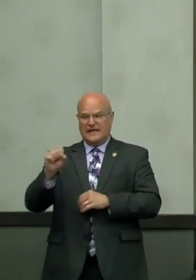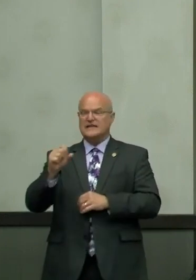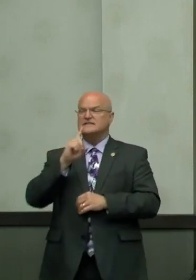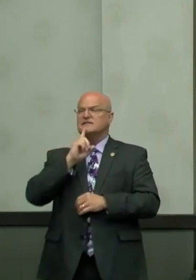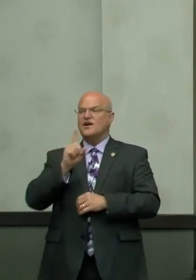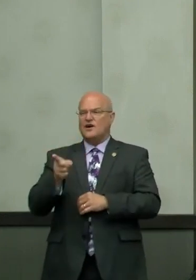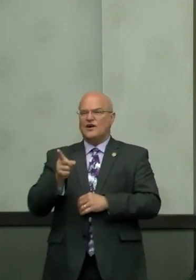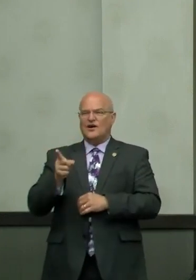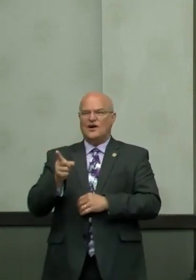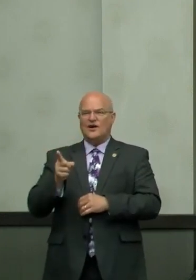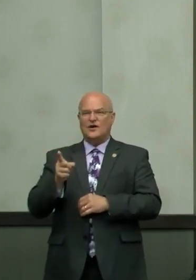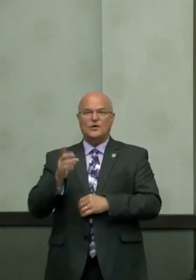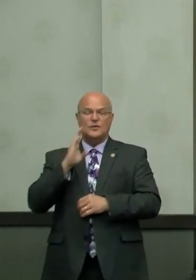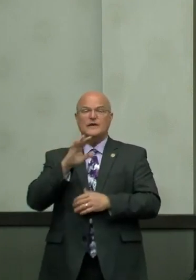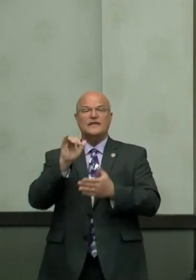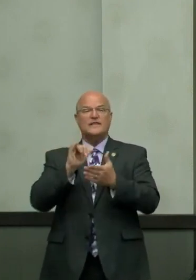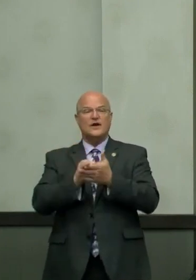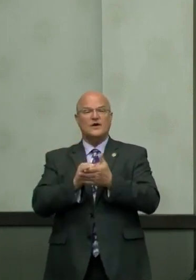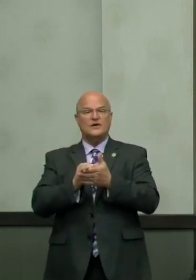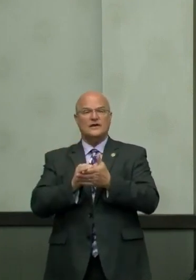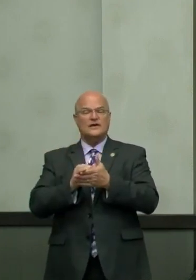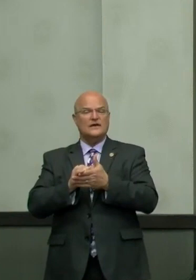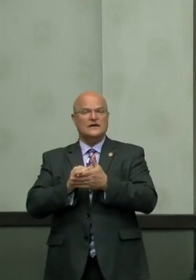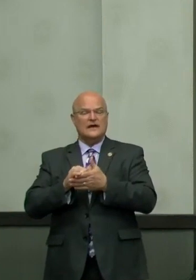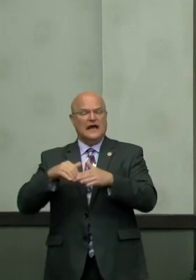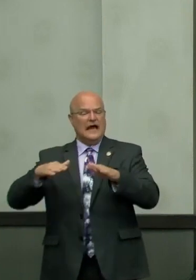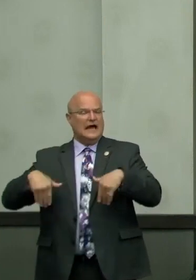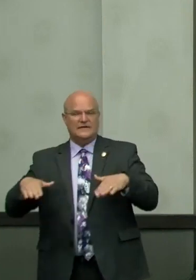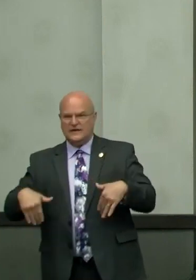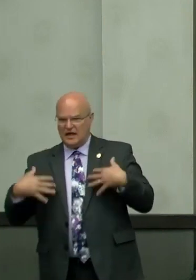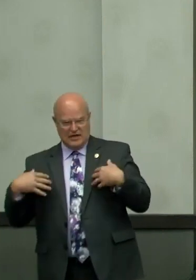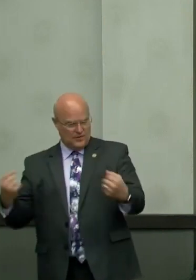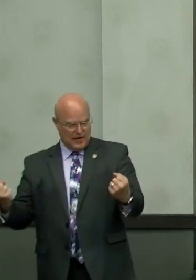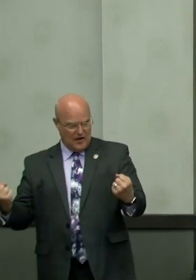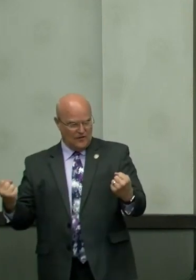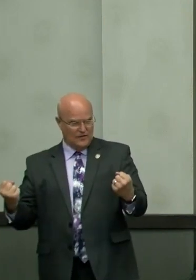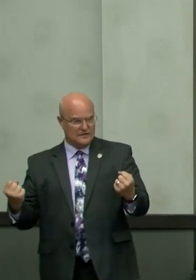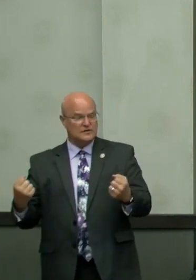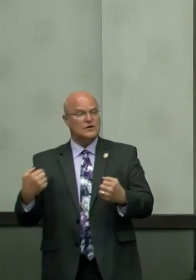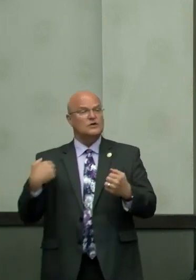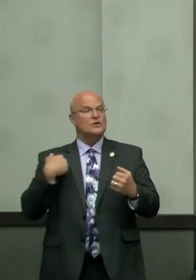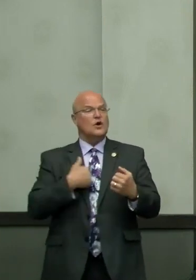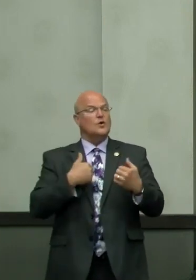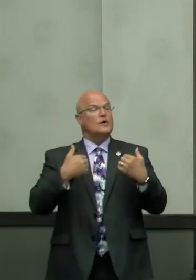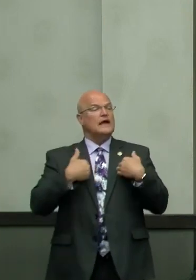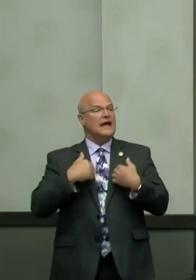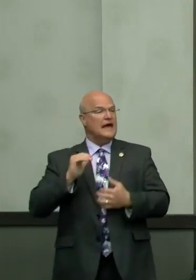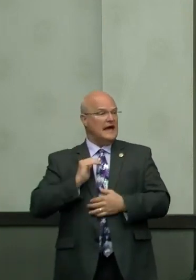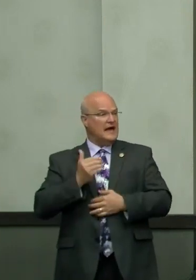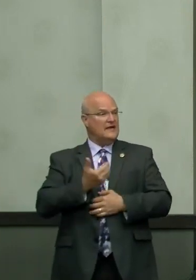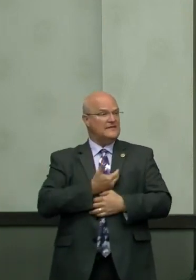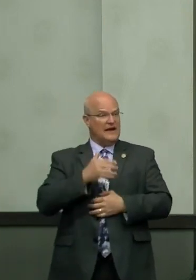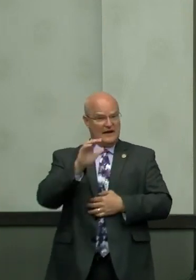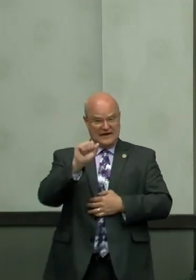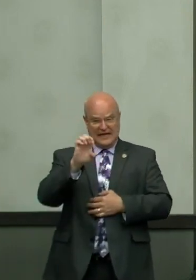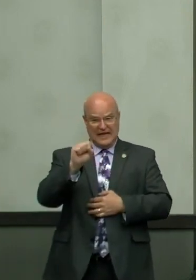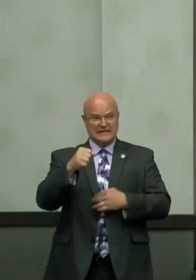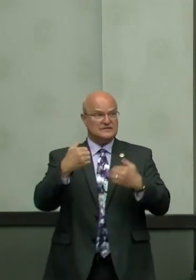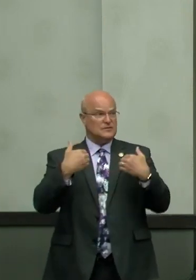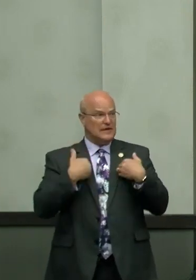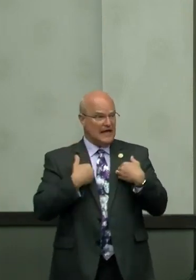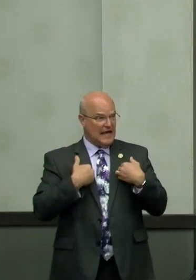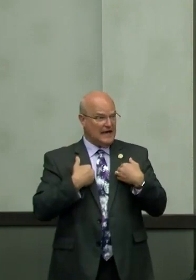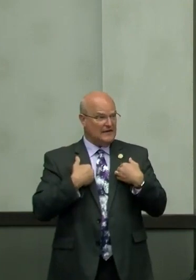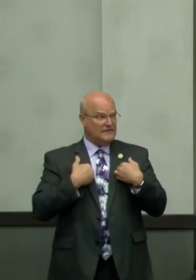are would be those that have not recovered yet. And so we have our cases that we